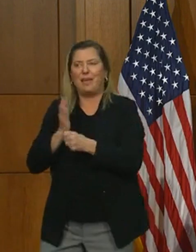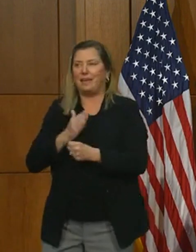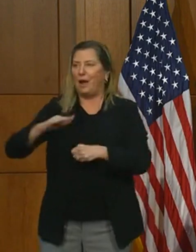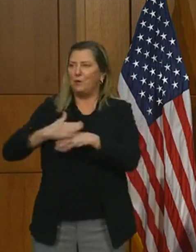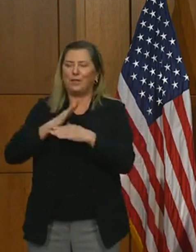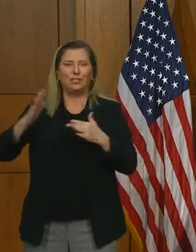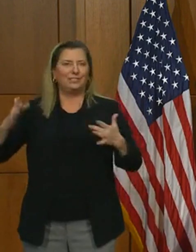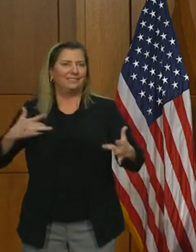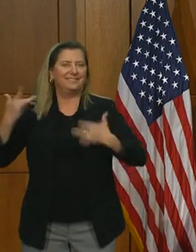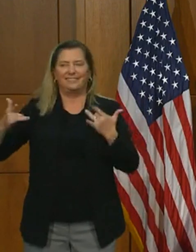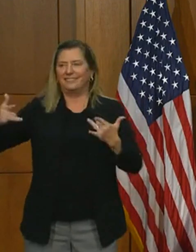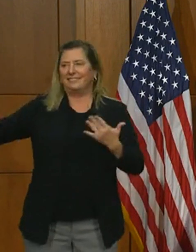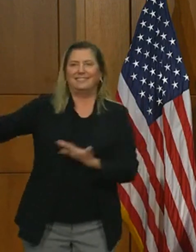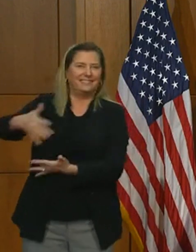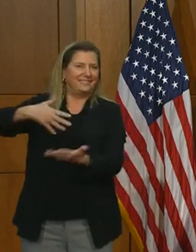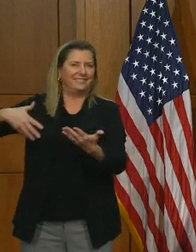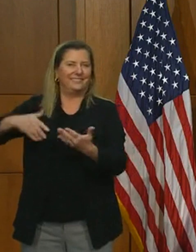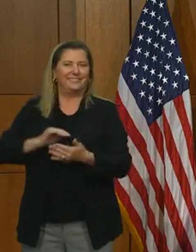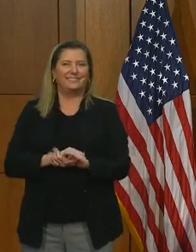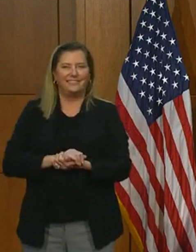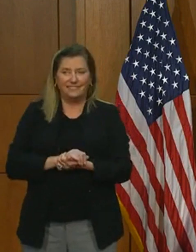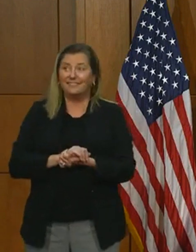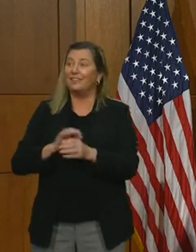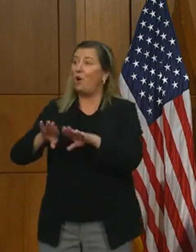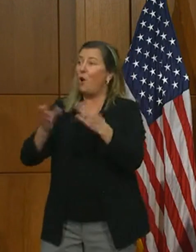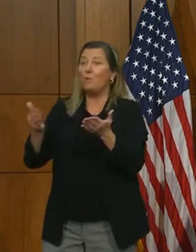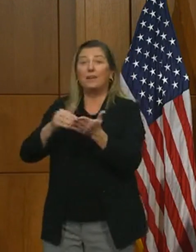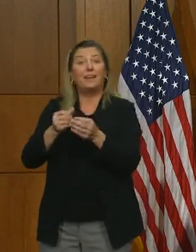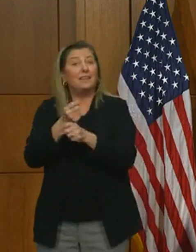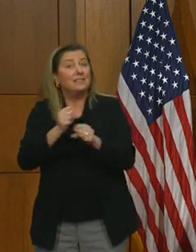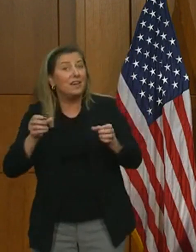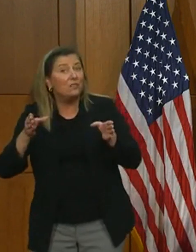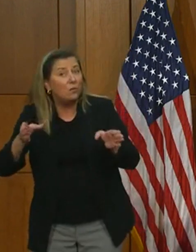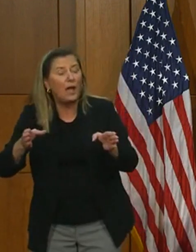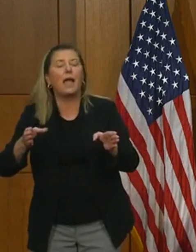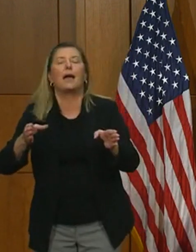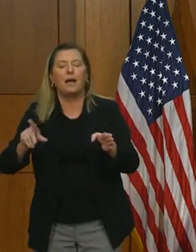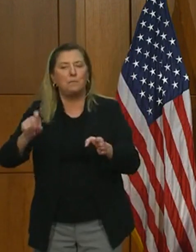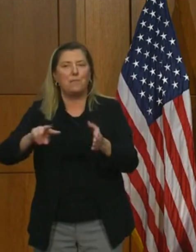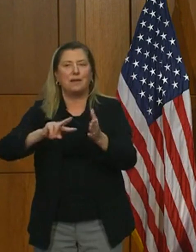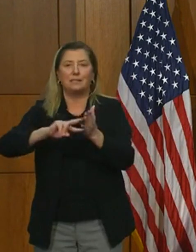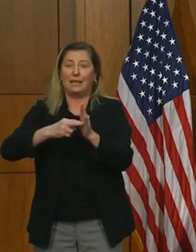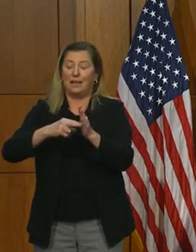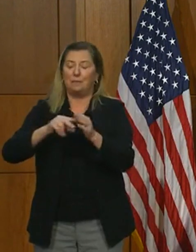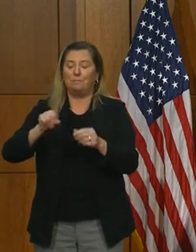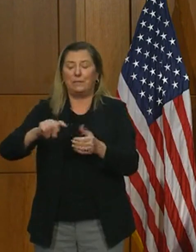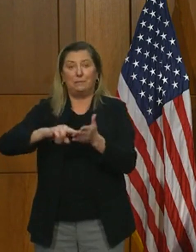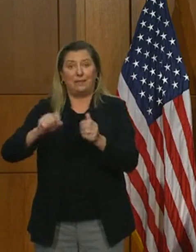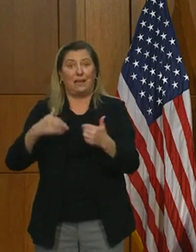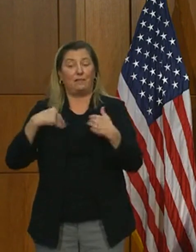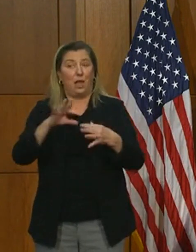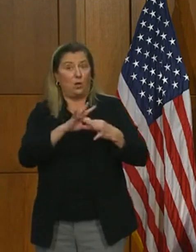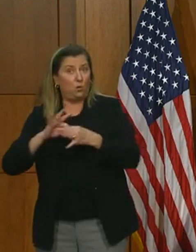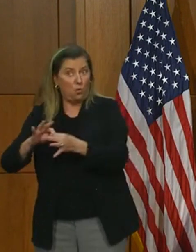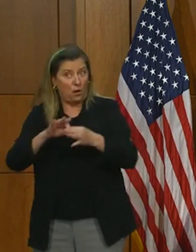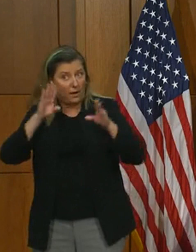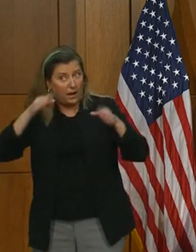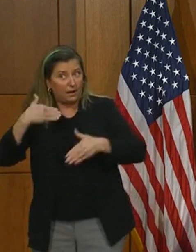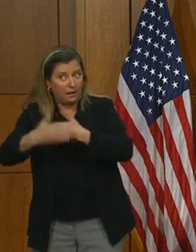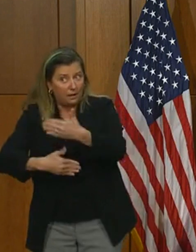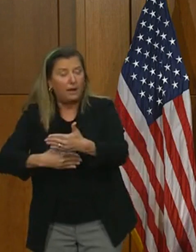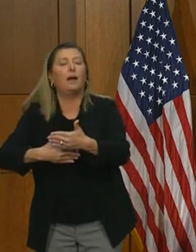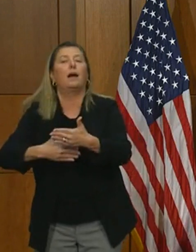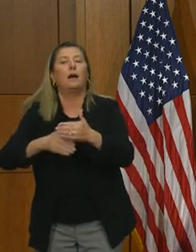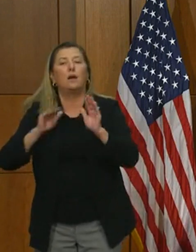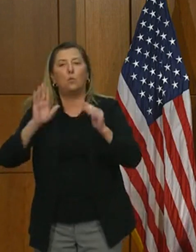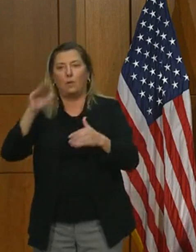life. Reopening the beaches safely will require a coordinated effort that focuses on